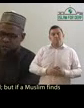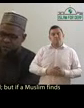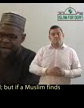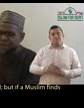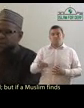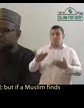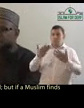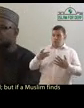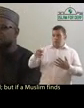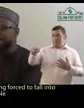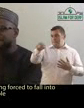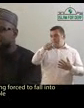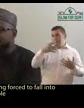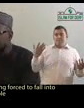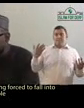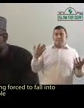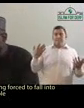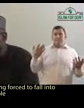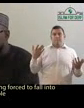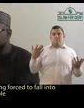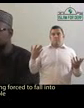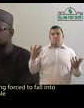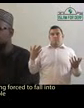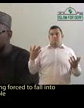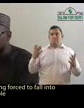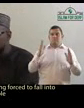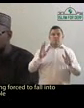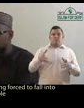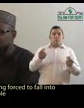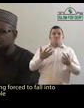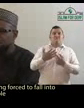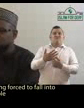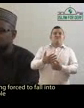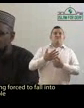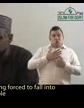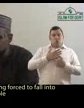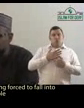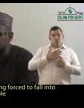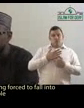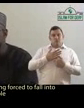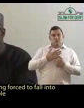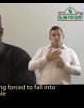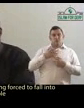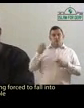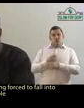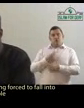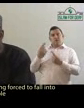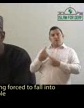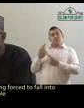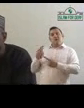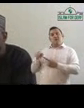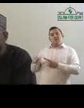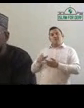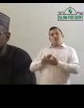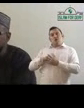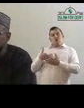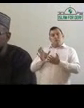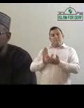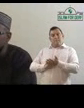a Muslim finds himself where he is compelled and he's being forced to fall into something that's